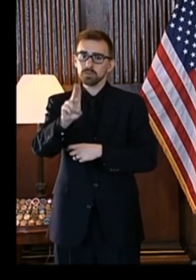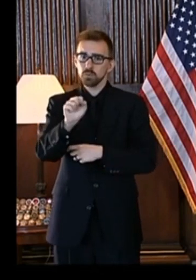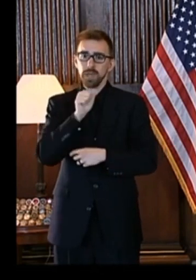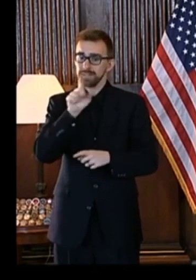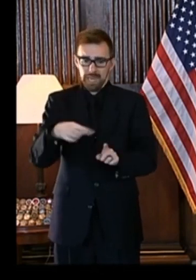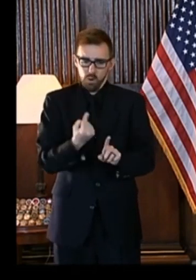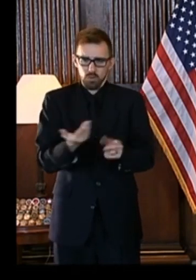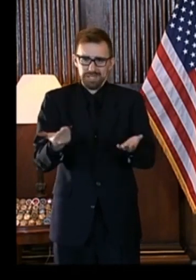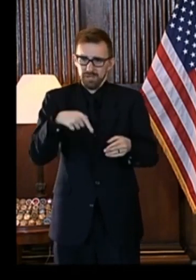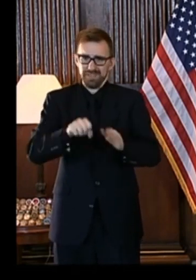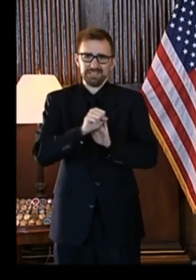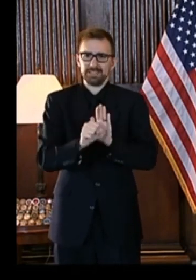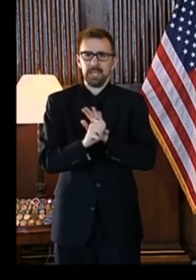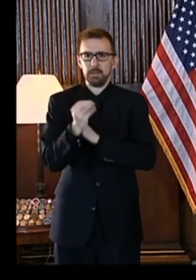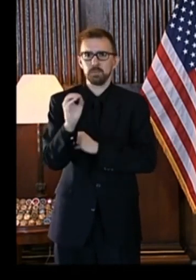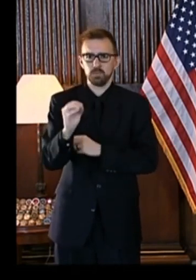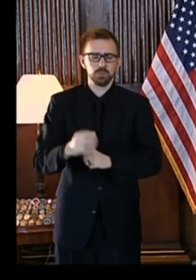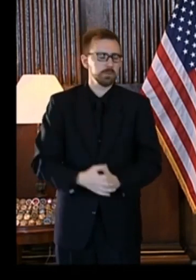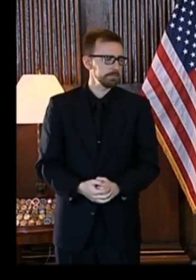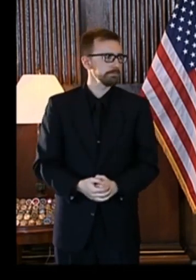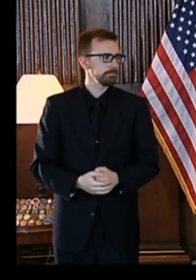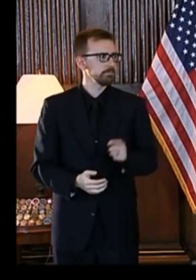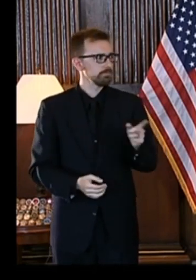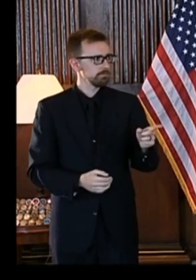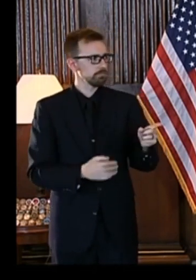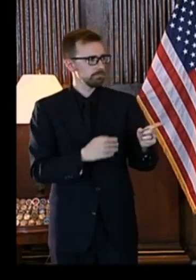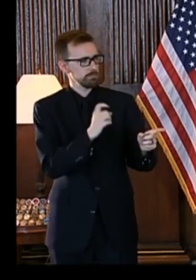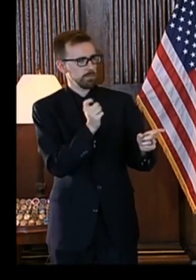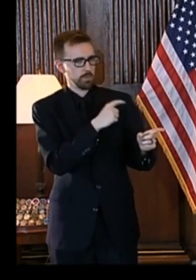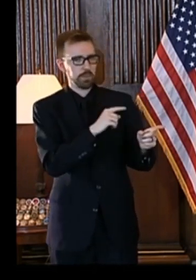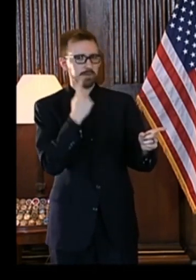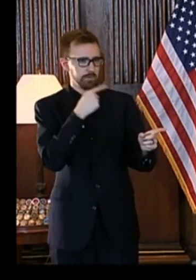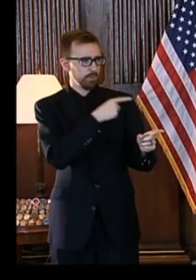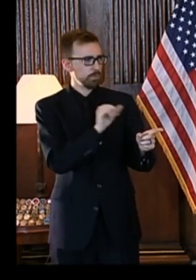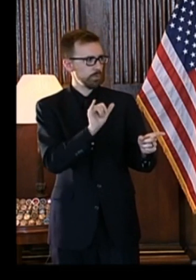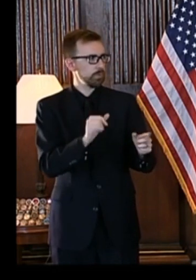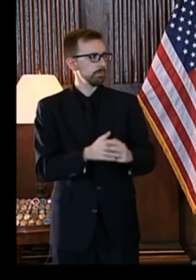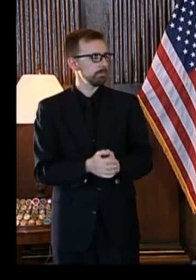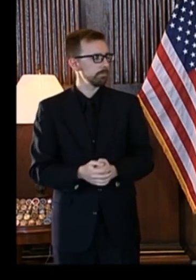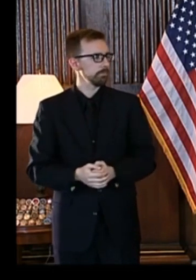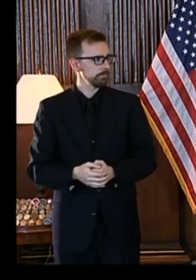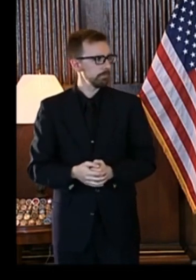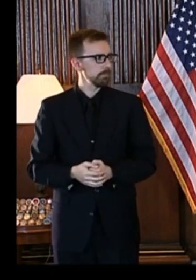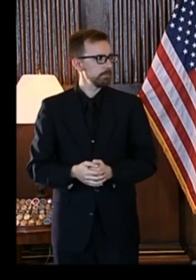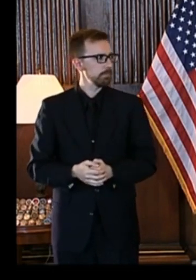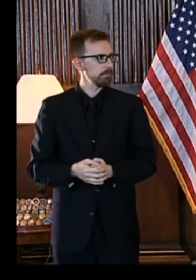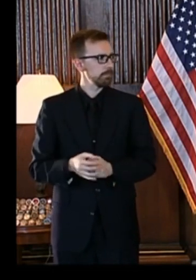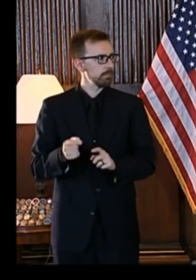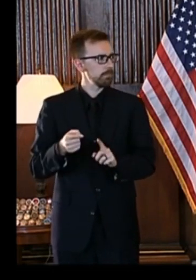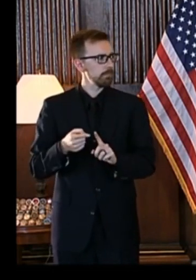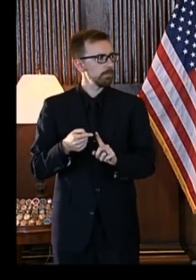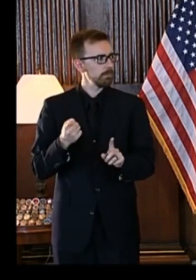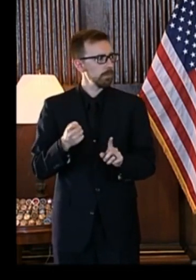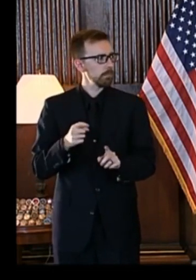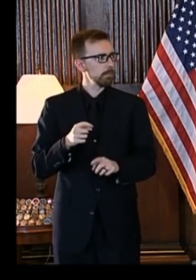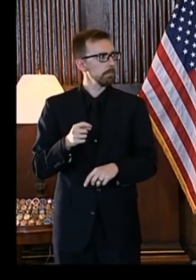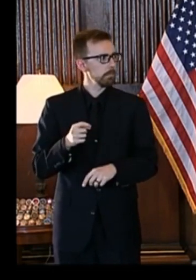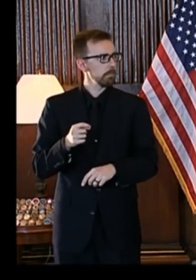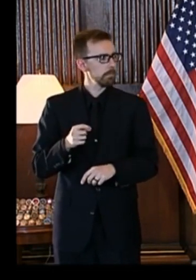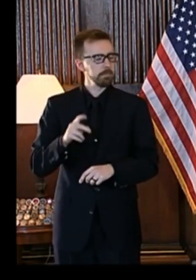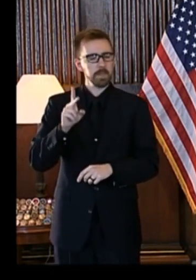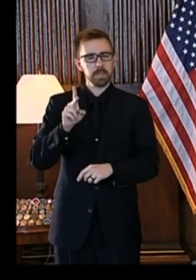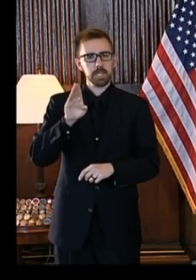Missouri. Okay, this question is also for you, Governor Parson. This one is from Sebastian Martinez Valadivia